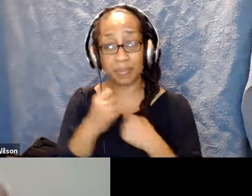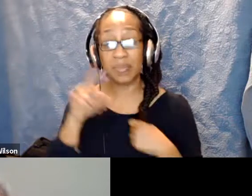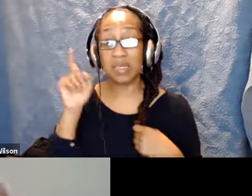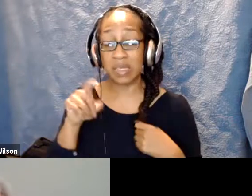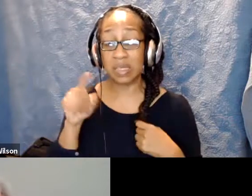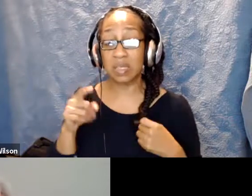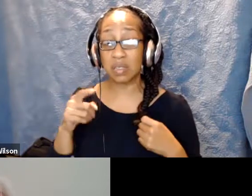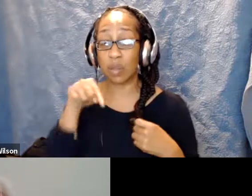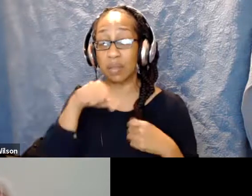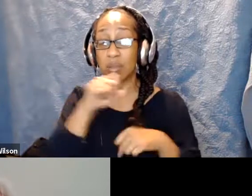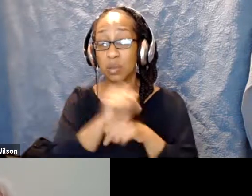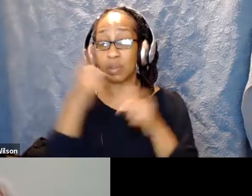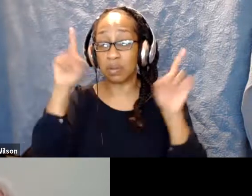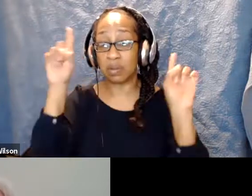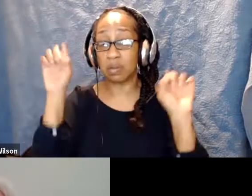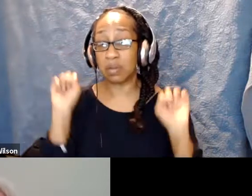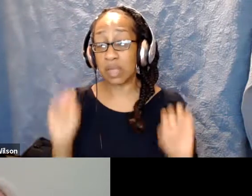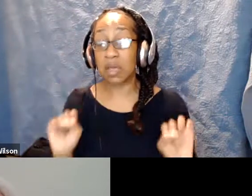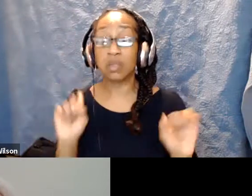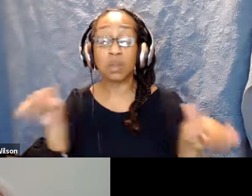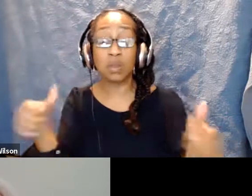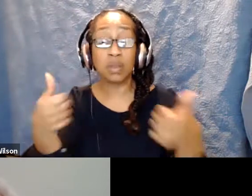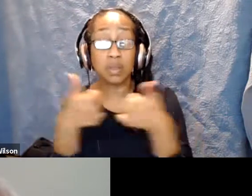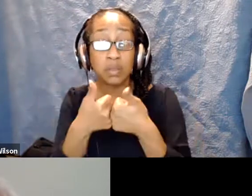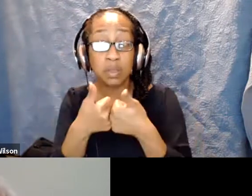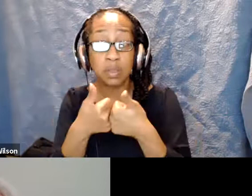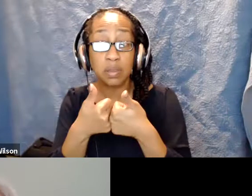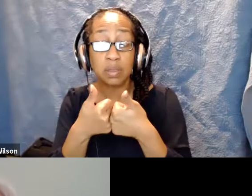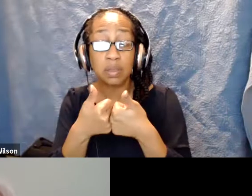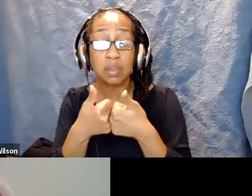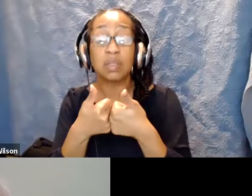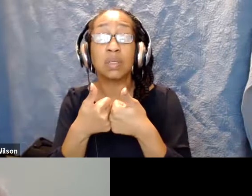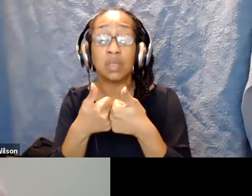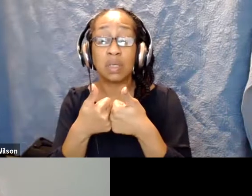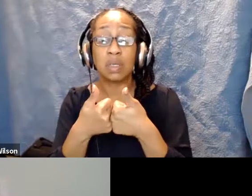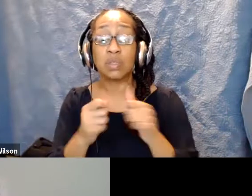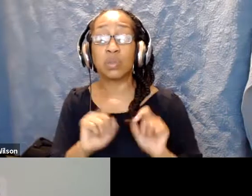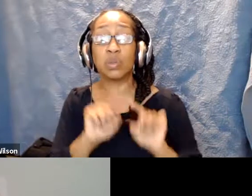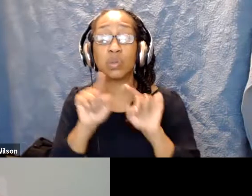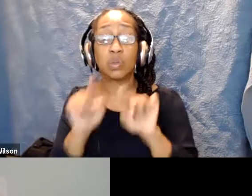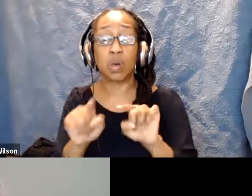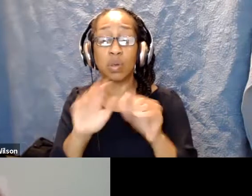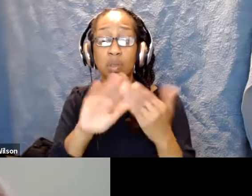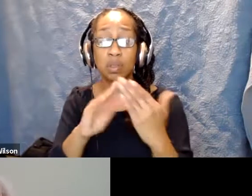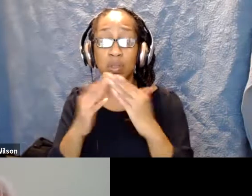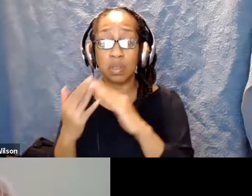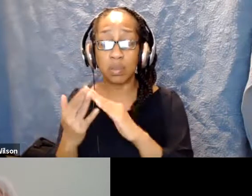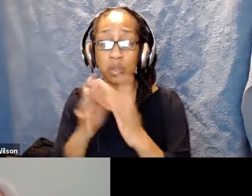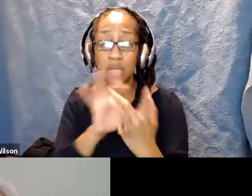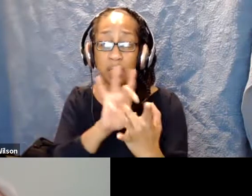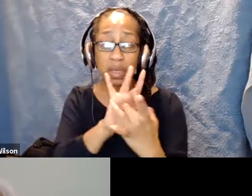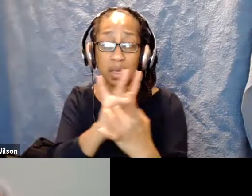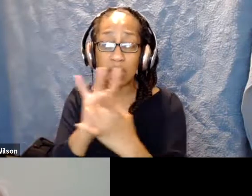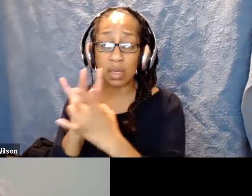this work. So the challenge for each of you is to go out into your communities and connect with your partners and get to know each